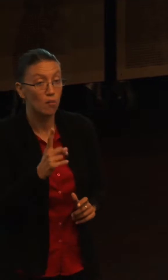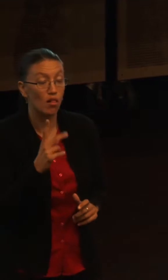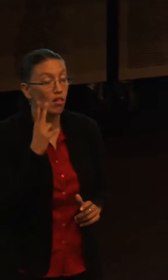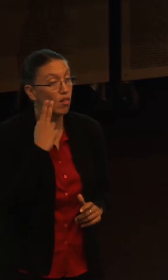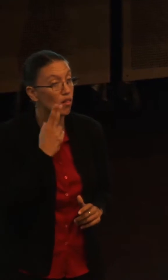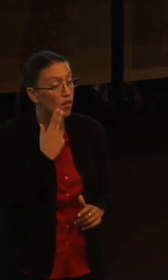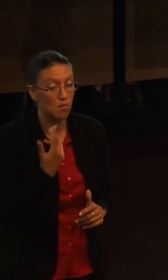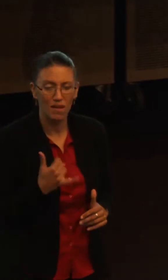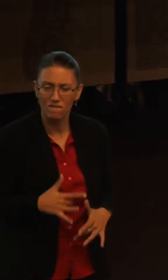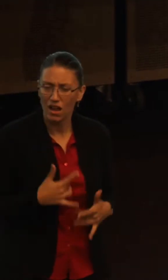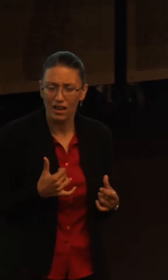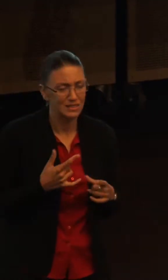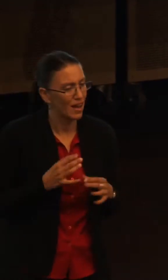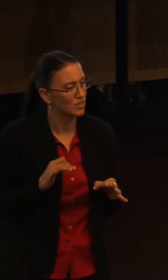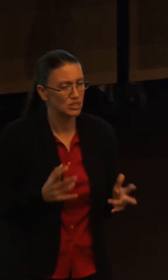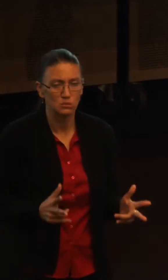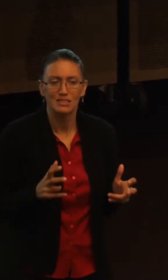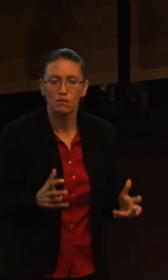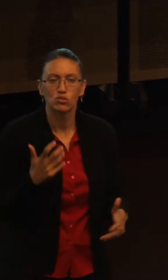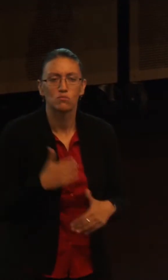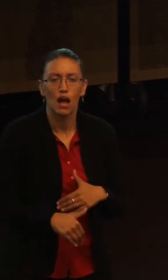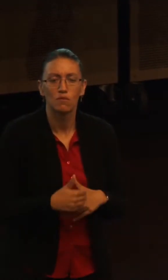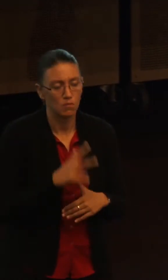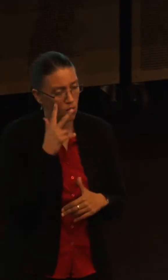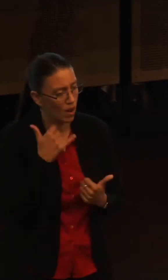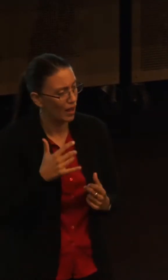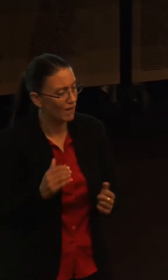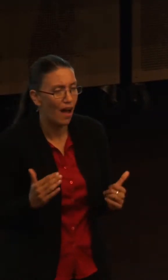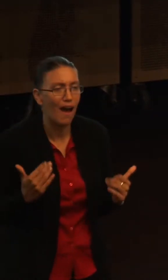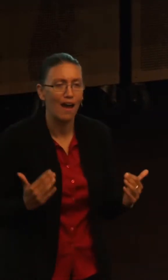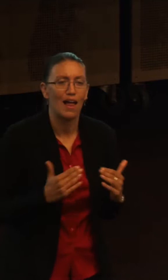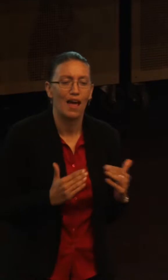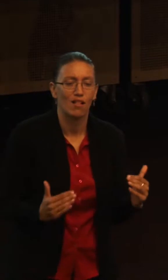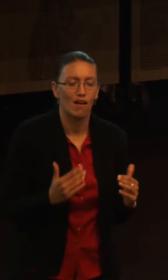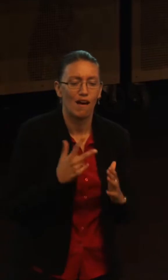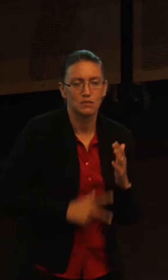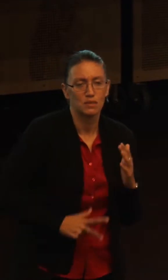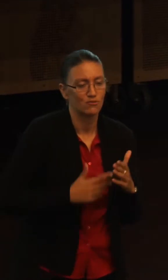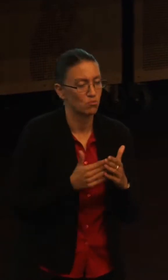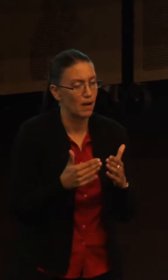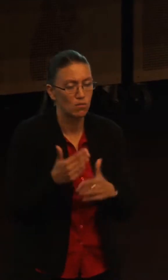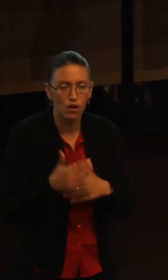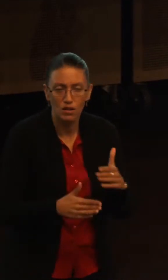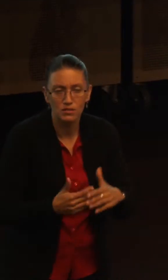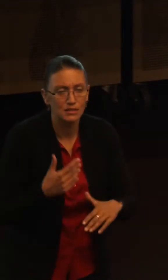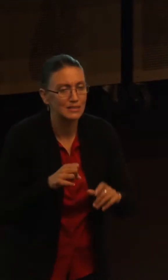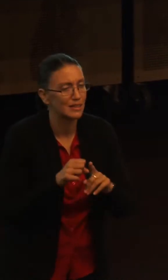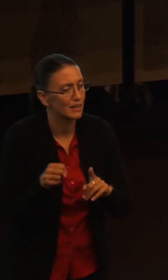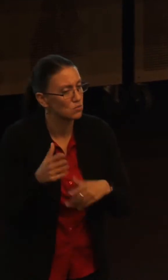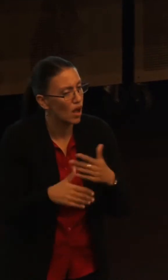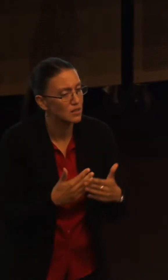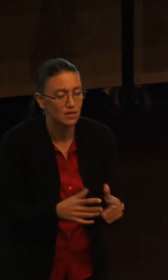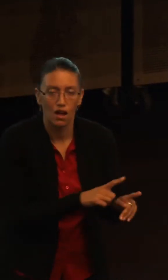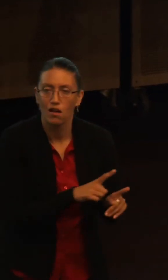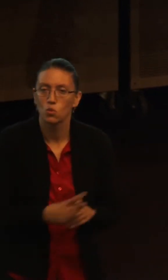suggests that maybe it's not just a perceptual problem, that there's higher level aspects of grammatical processing, sentence processing, that are